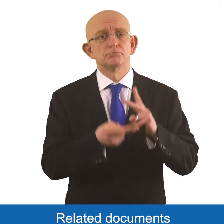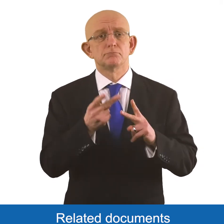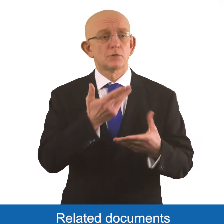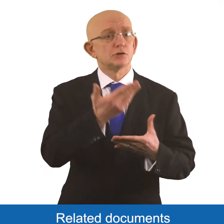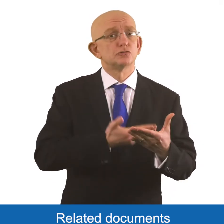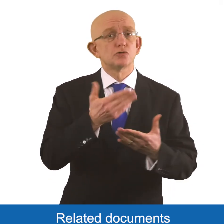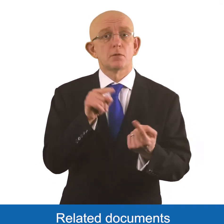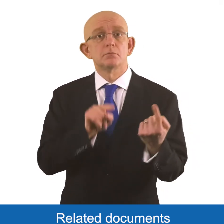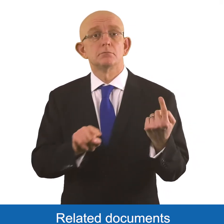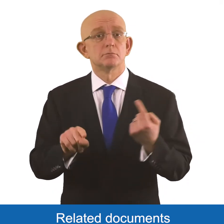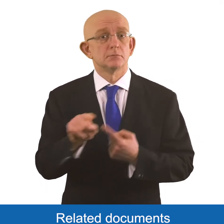Related documents.